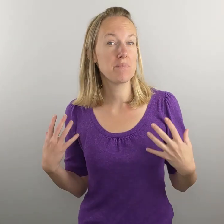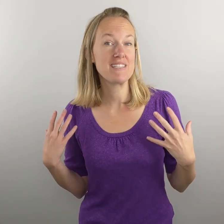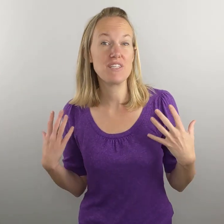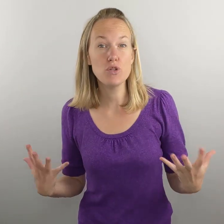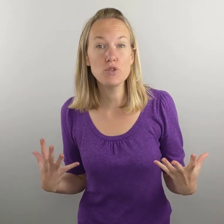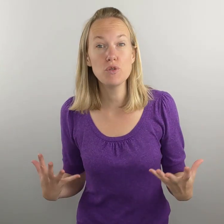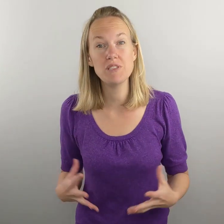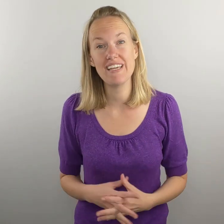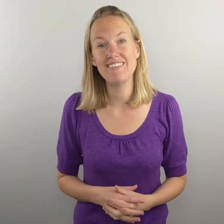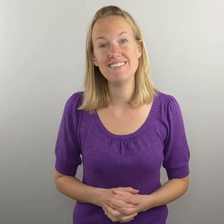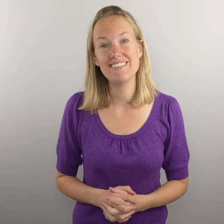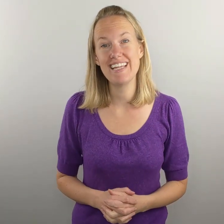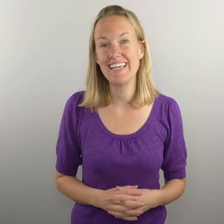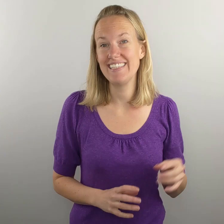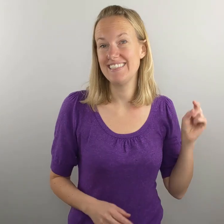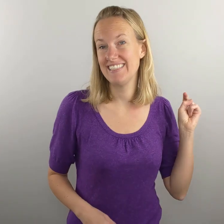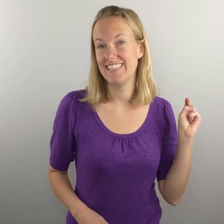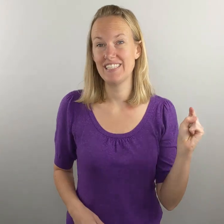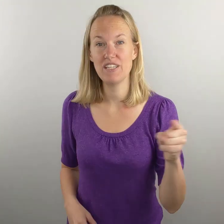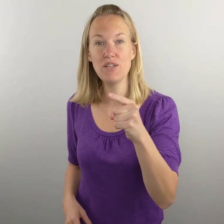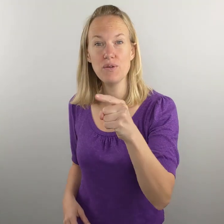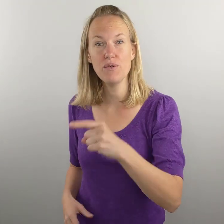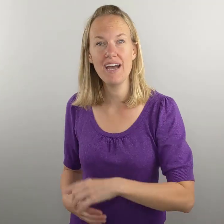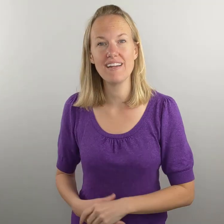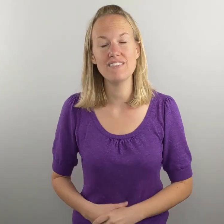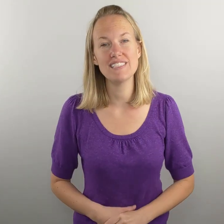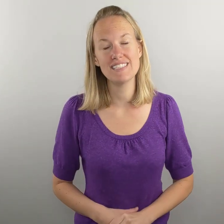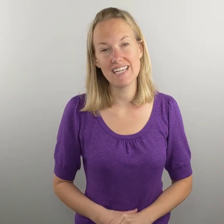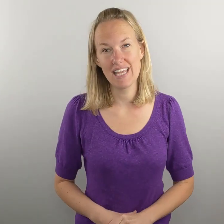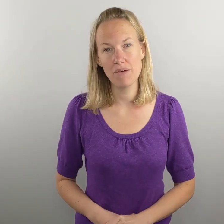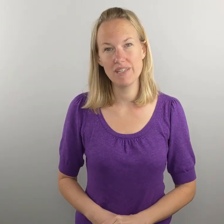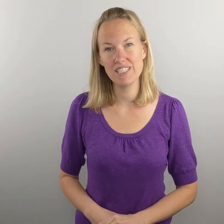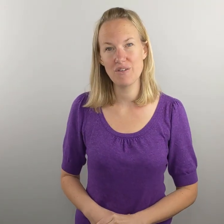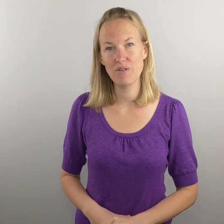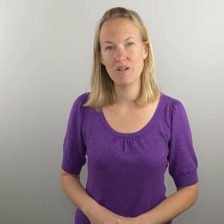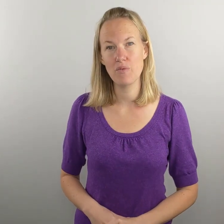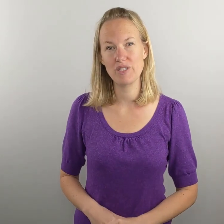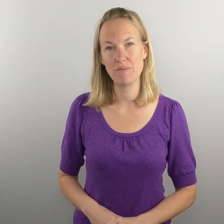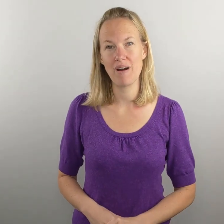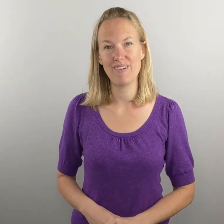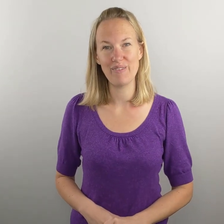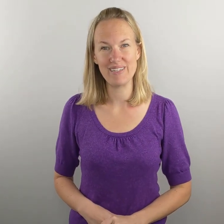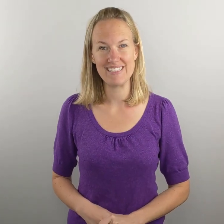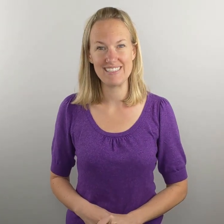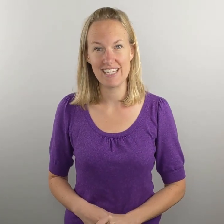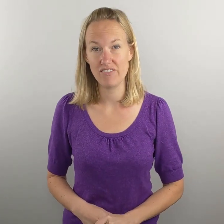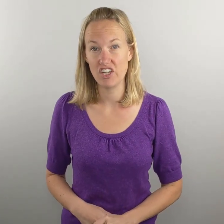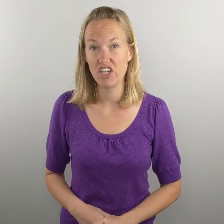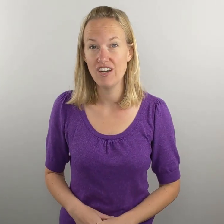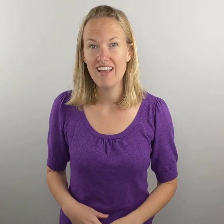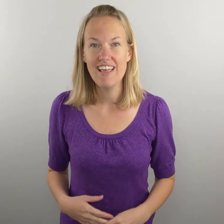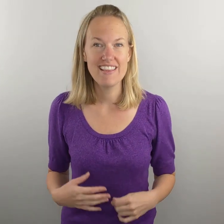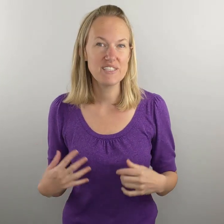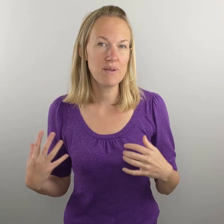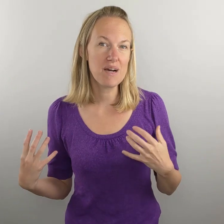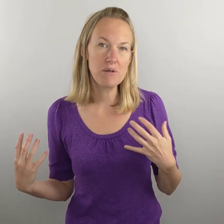is a YouTube channel dedicated to teaching you how to use sign language in order to worship our Lord and Savior. This week I'll be